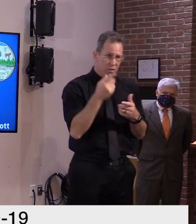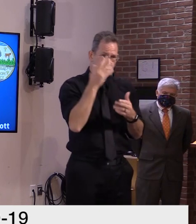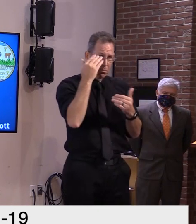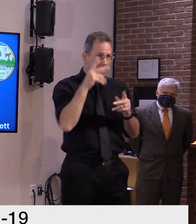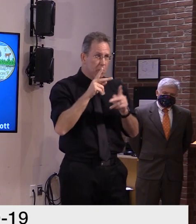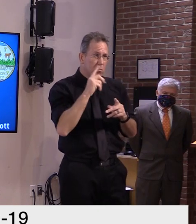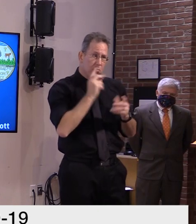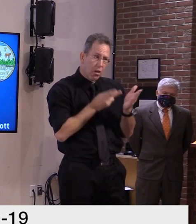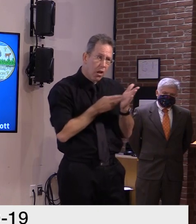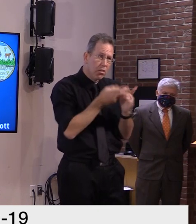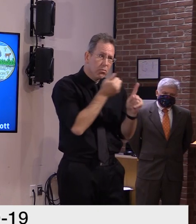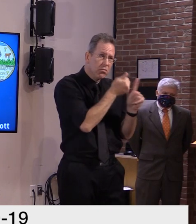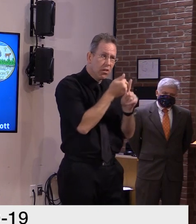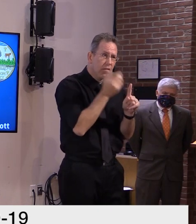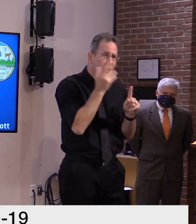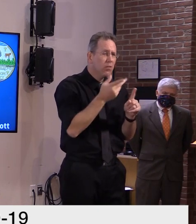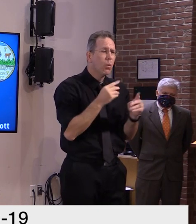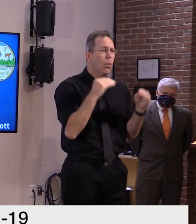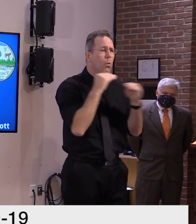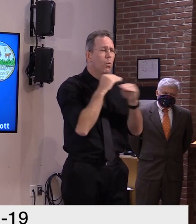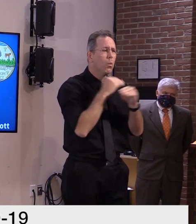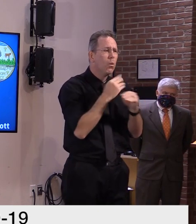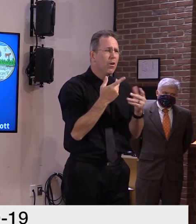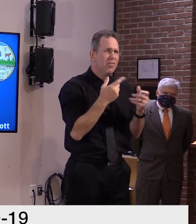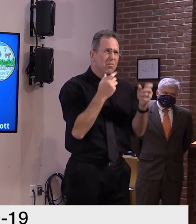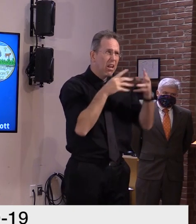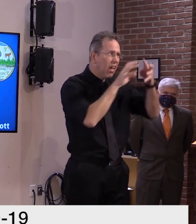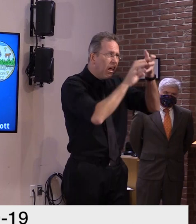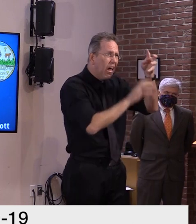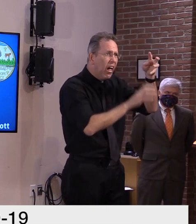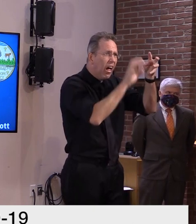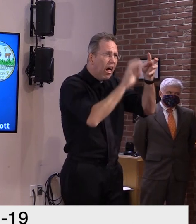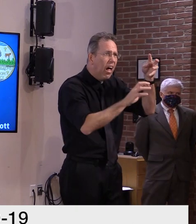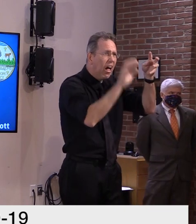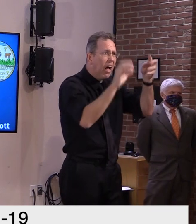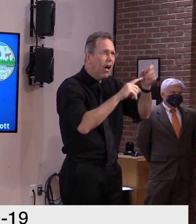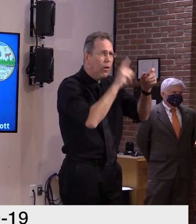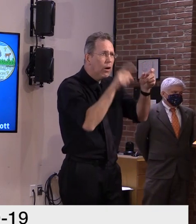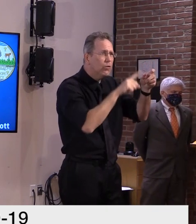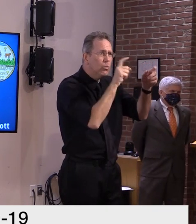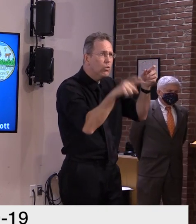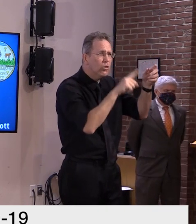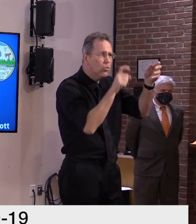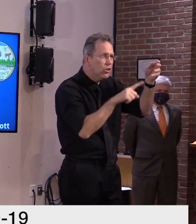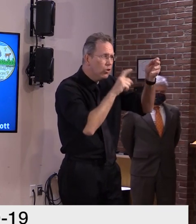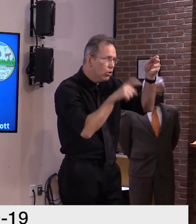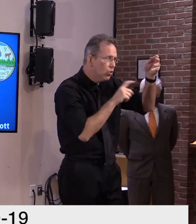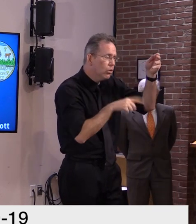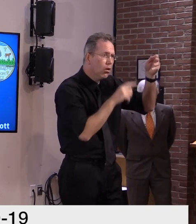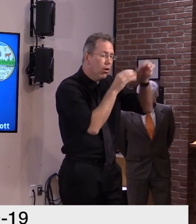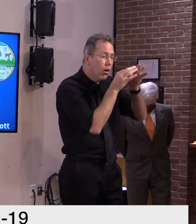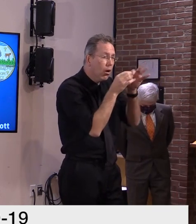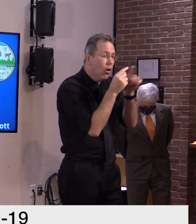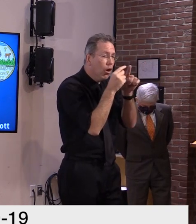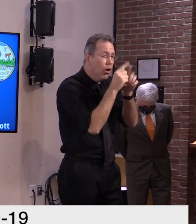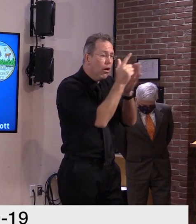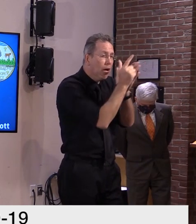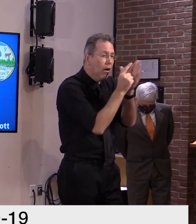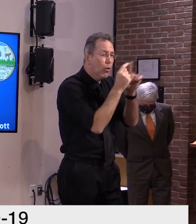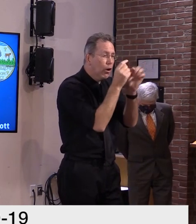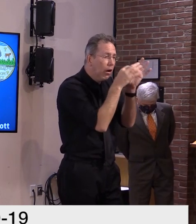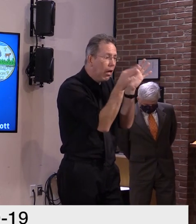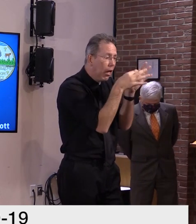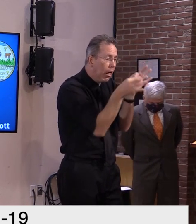a 10-page document. This isn't a real complicated thing. It's as if you're from an area that has a high COVID case